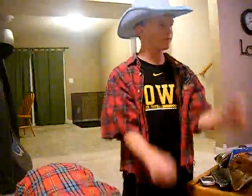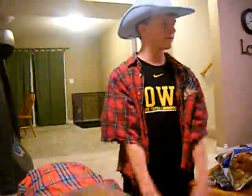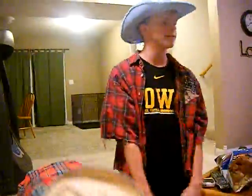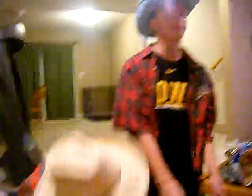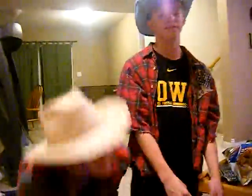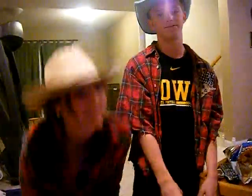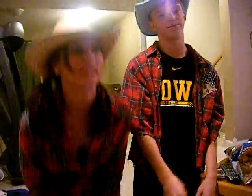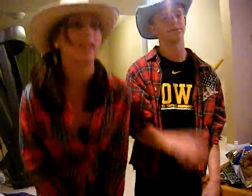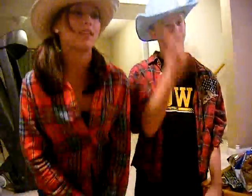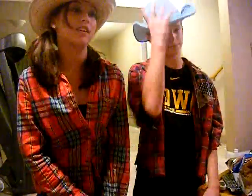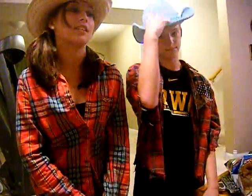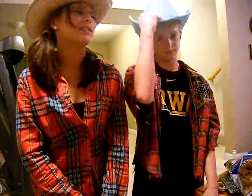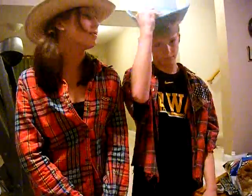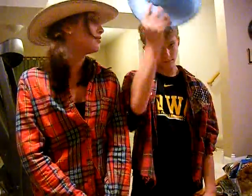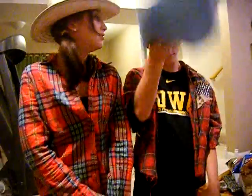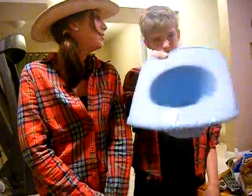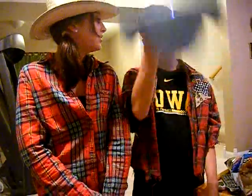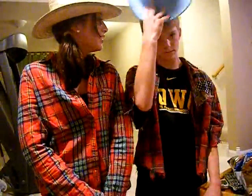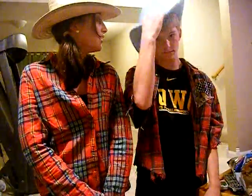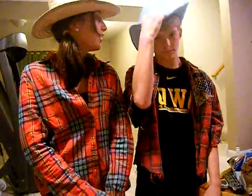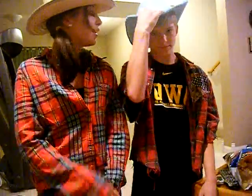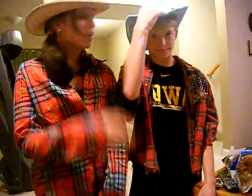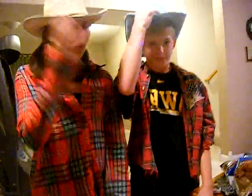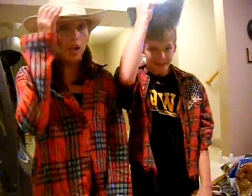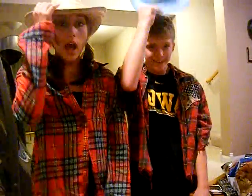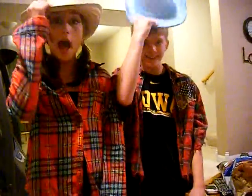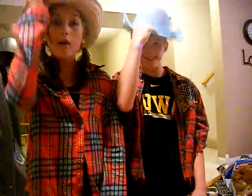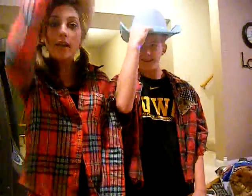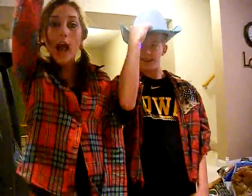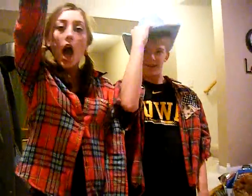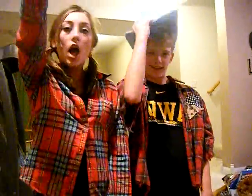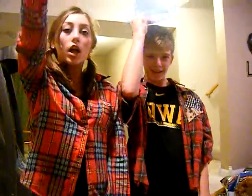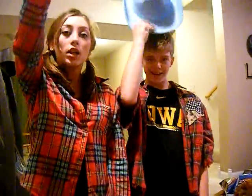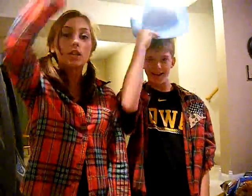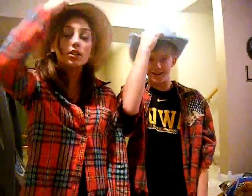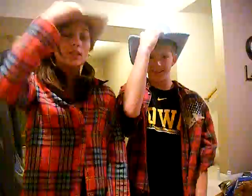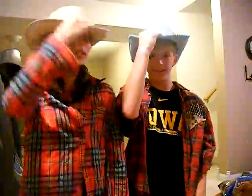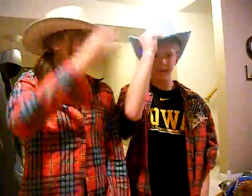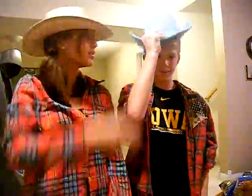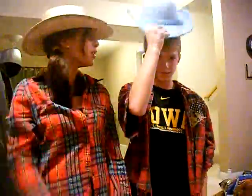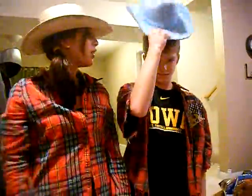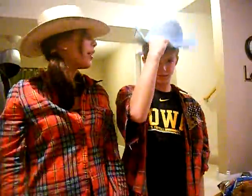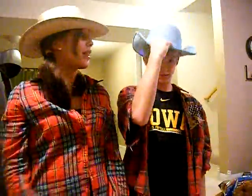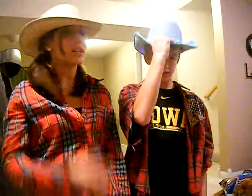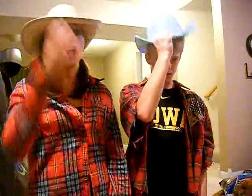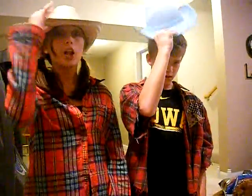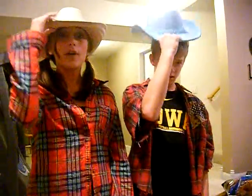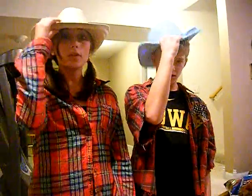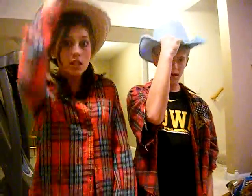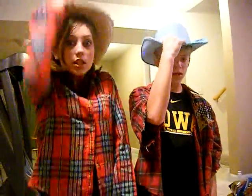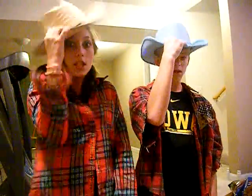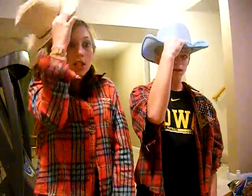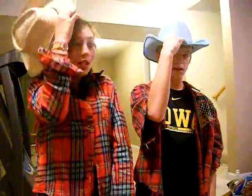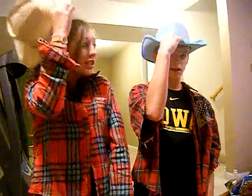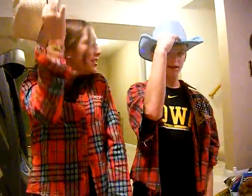the that hurt howdy y'all That's all folks